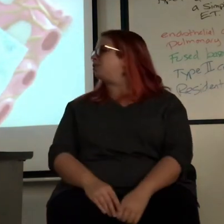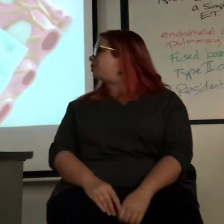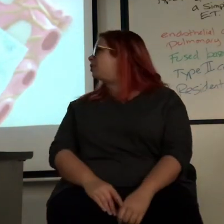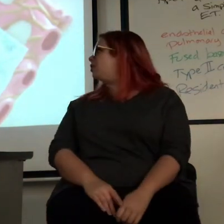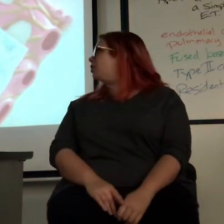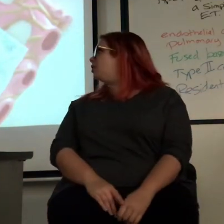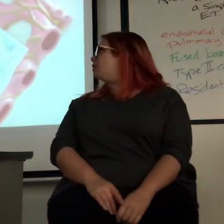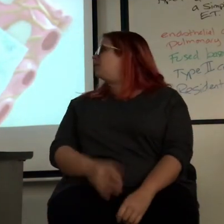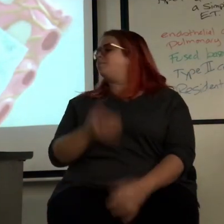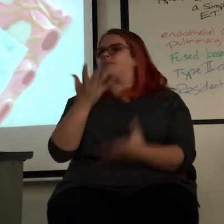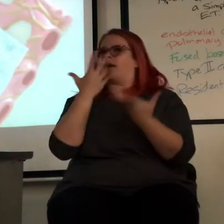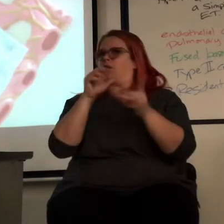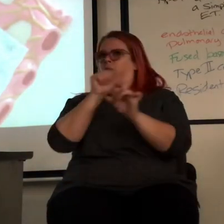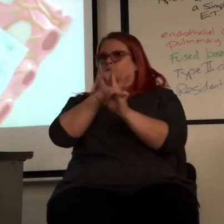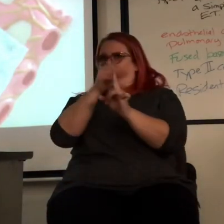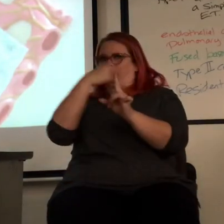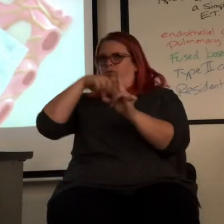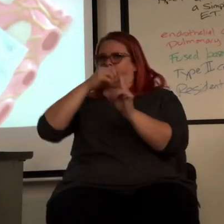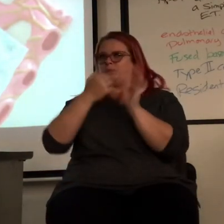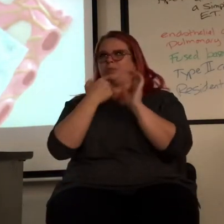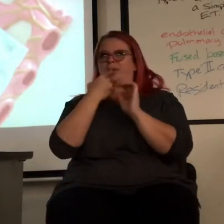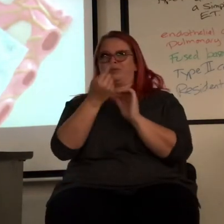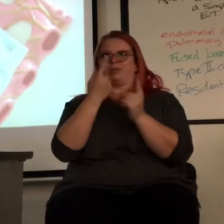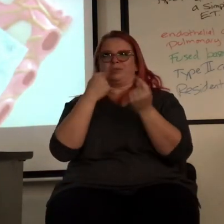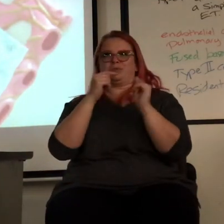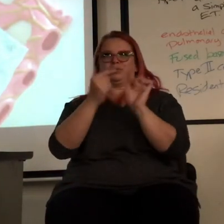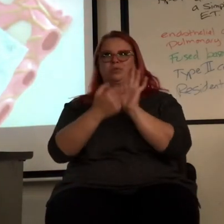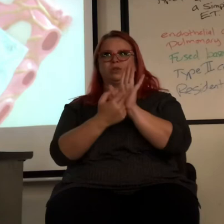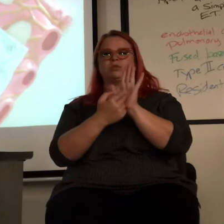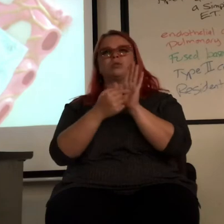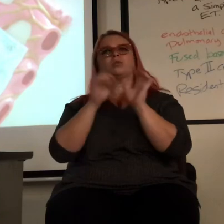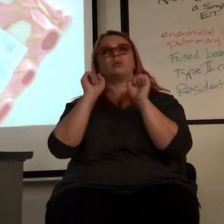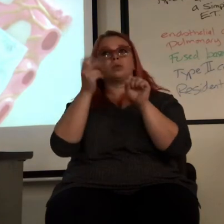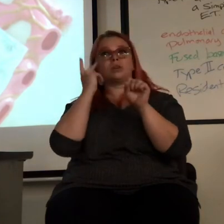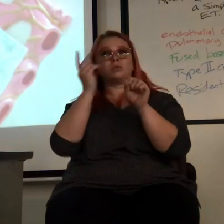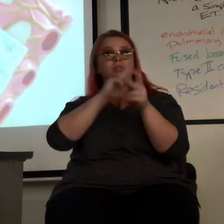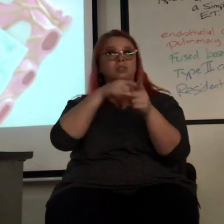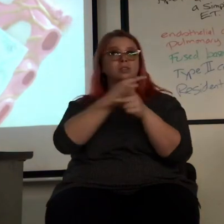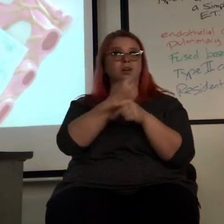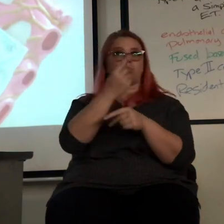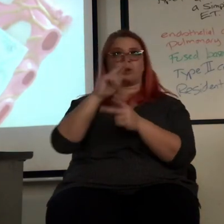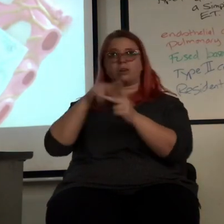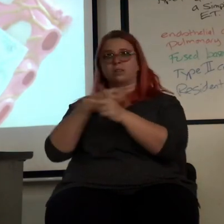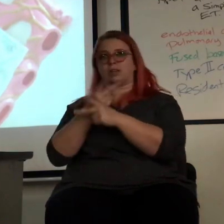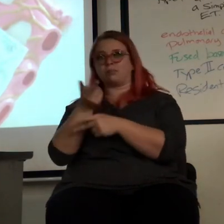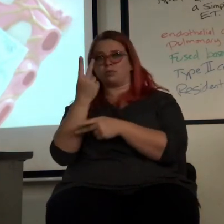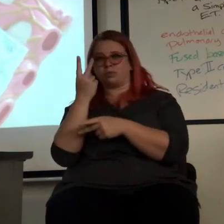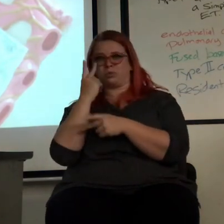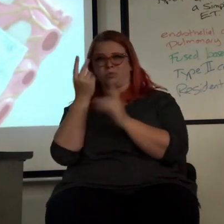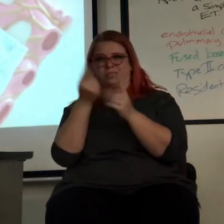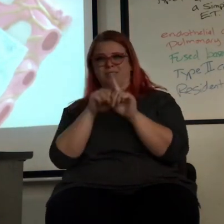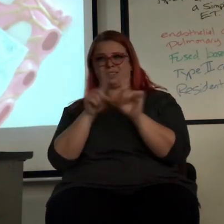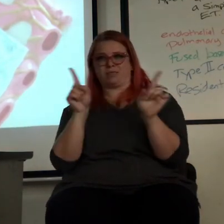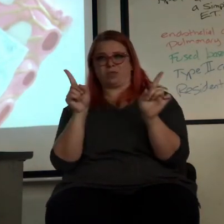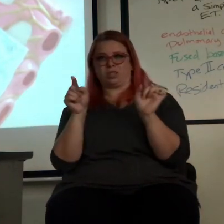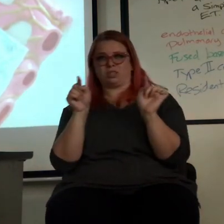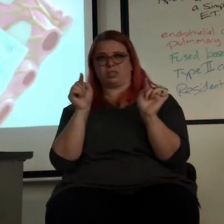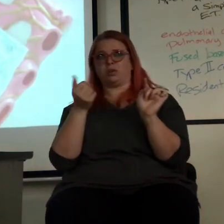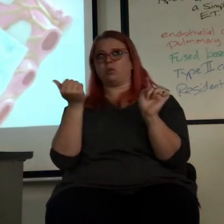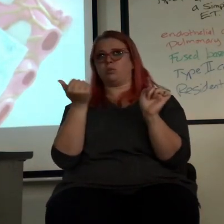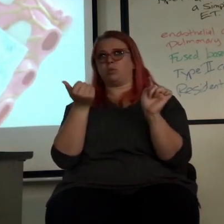I don't want to trick you, so let me tell you what they're trying to show you. Could you tell type 1 from type 2 out of these two? What's that one? Simple.